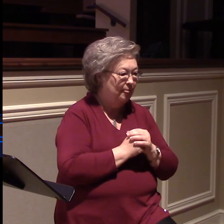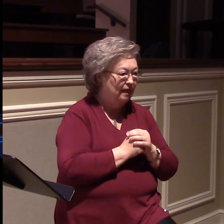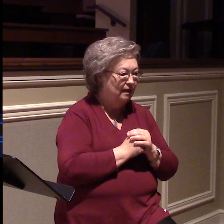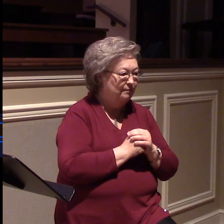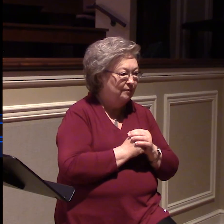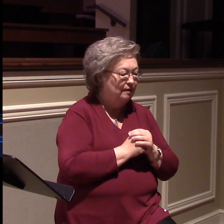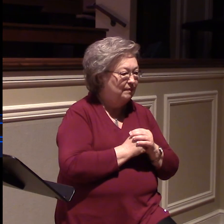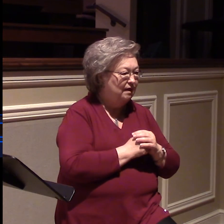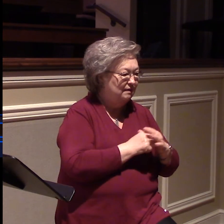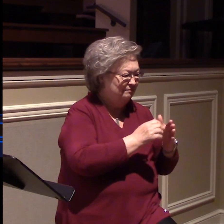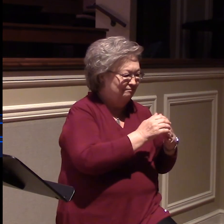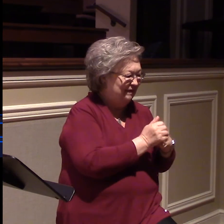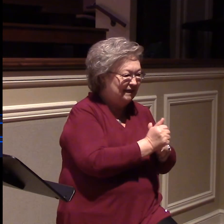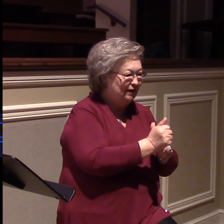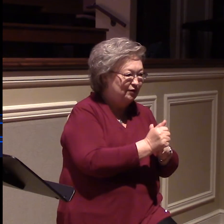binder,